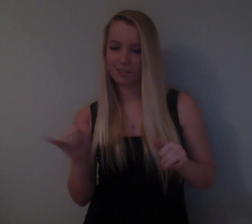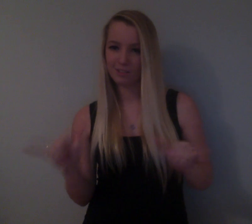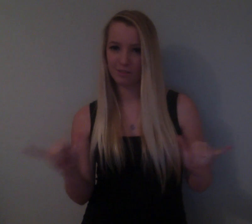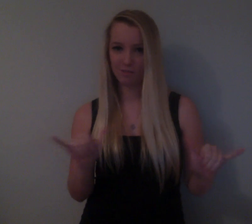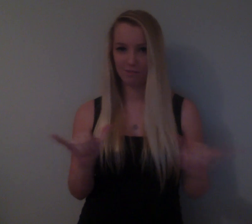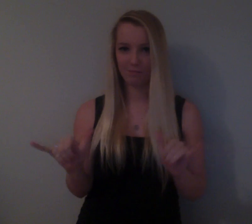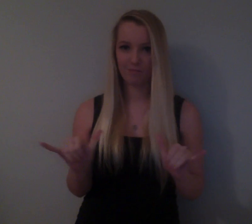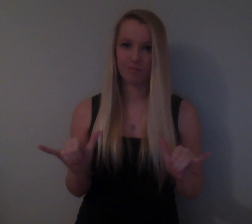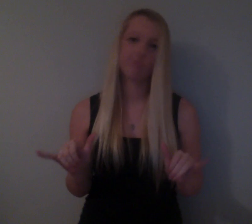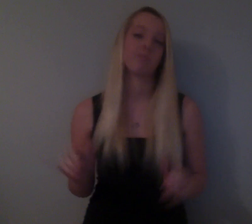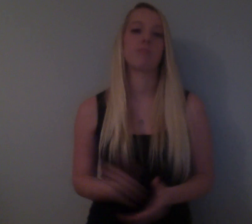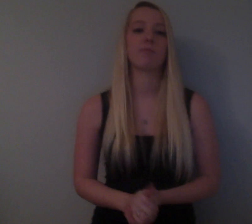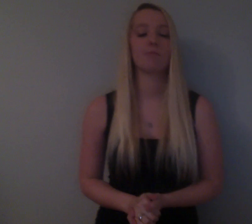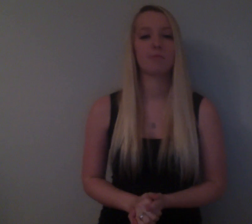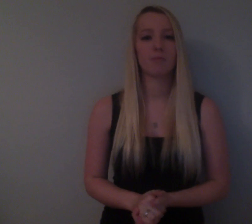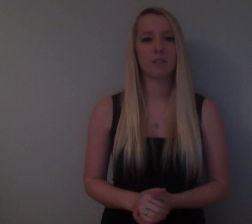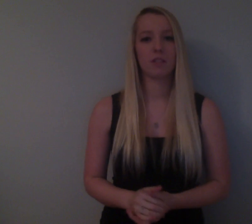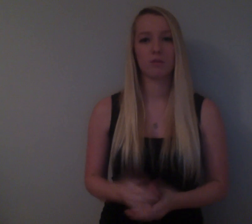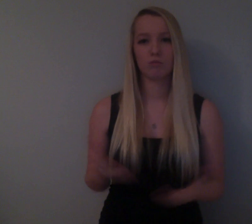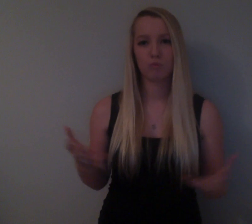white now. What is